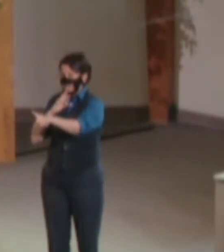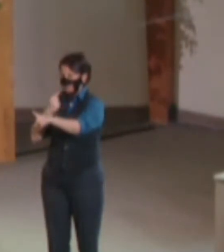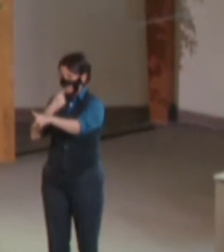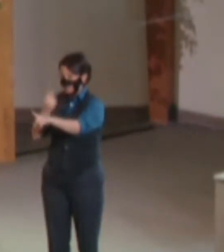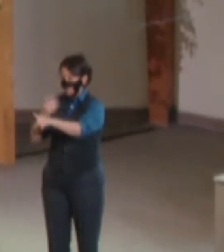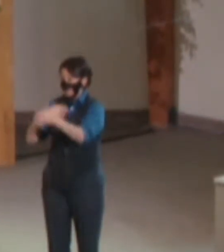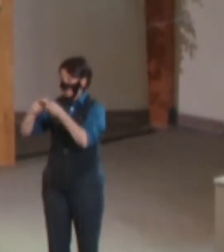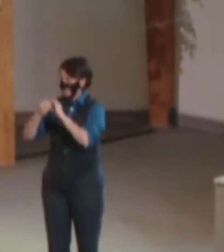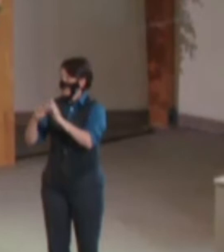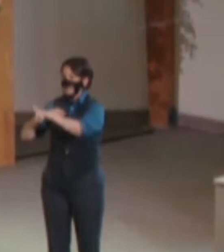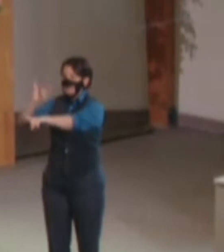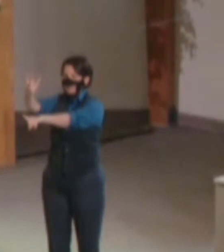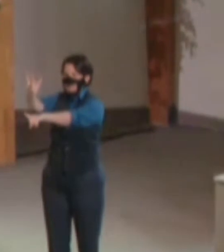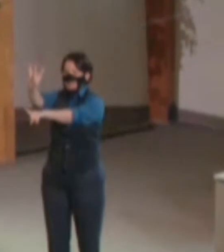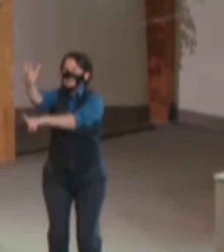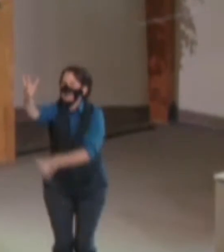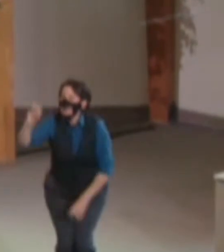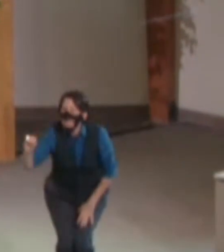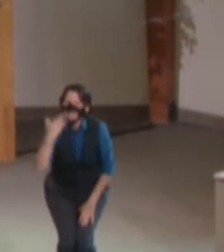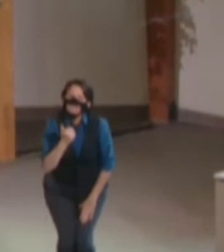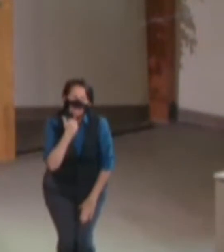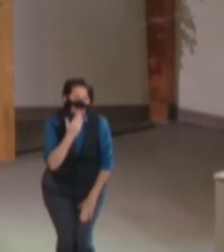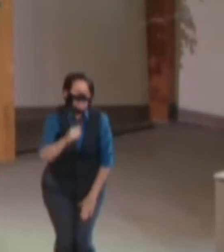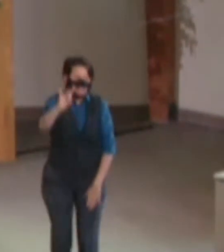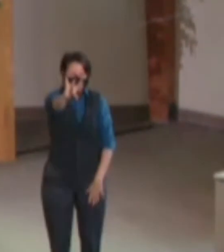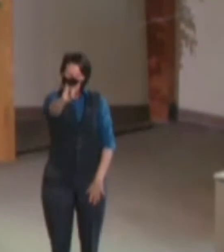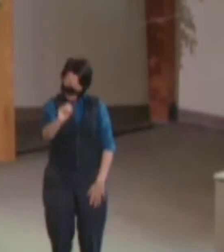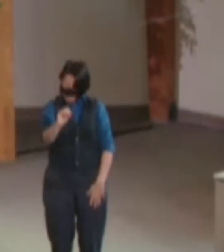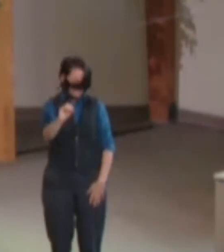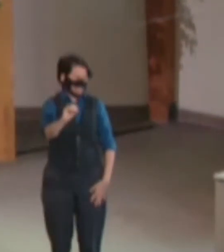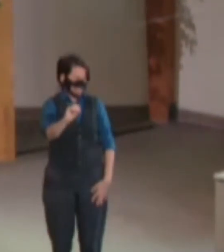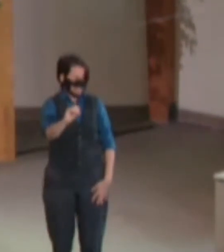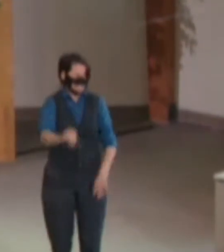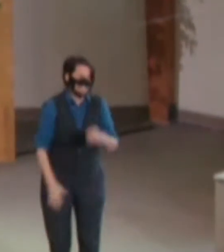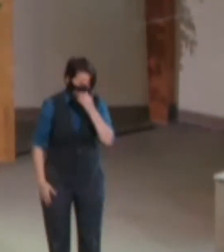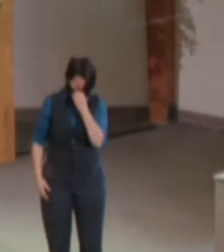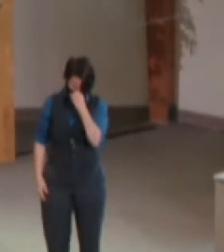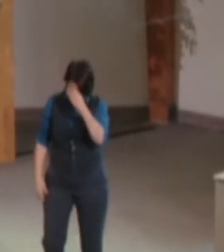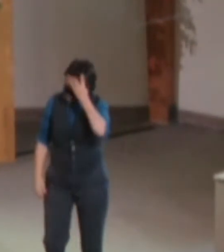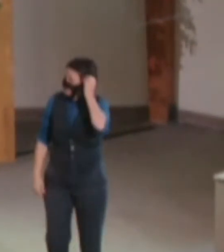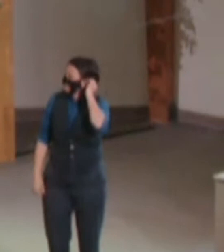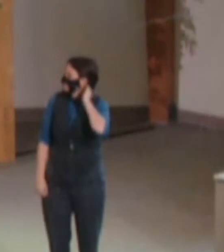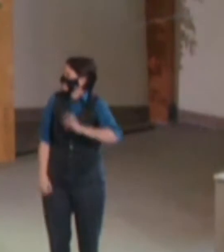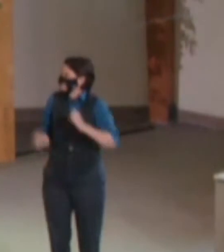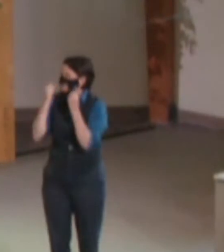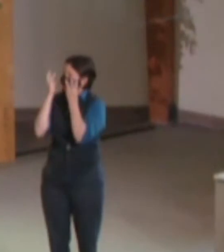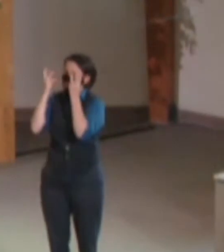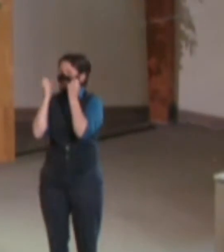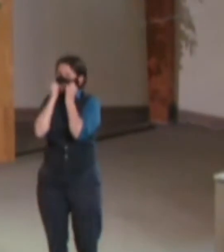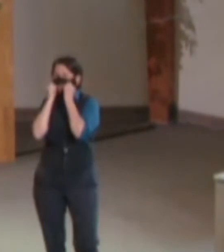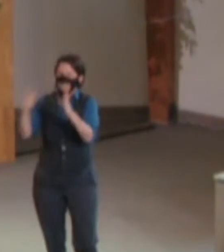Can I say the number? 80, baby. 80 looks that good. 80 looks that good.